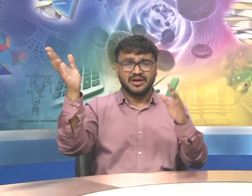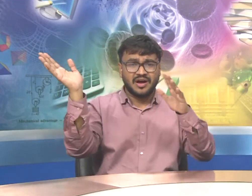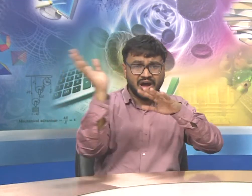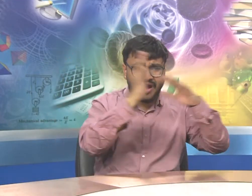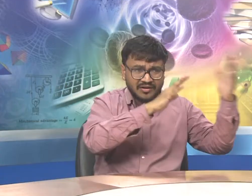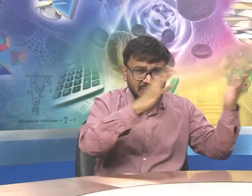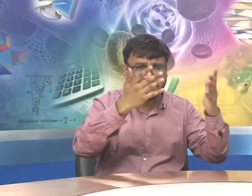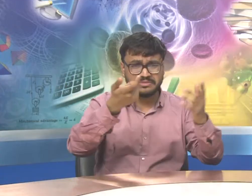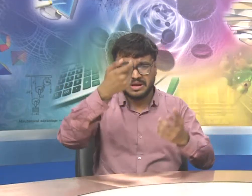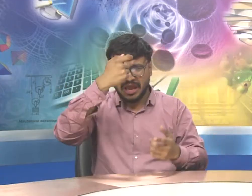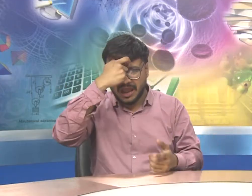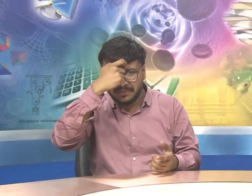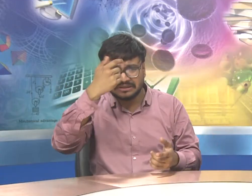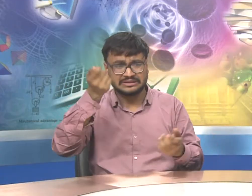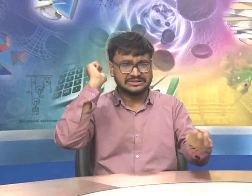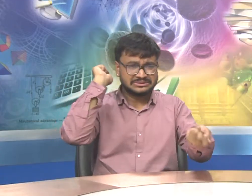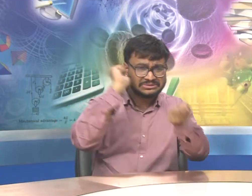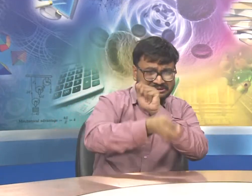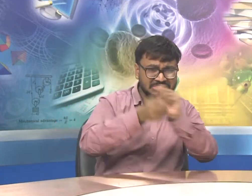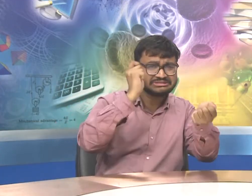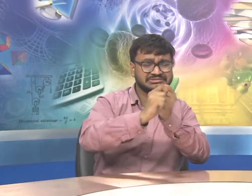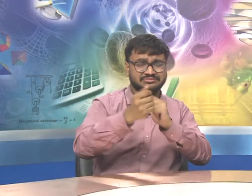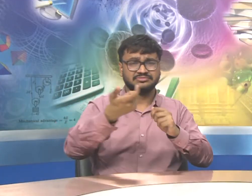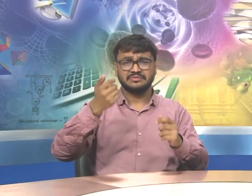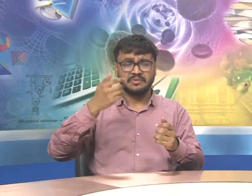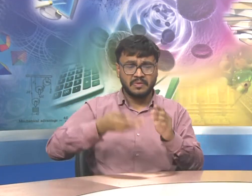for the protection of lives of people,